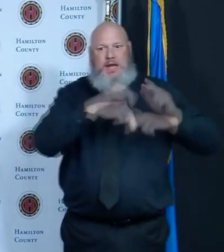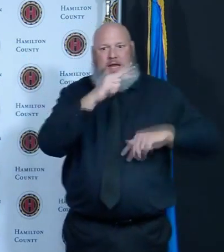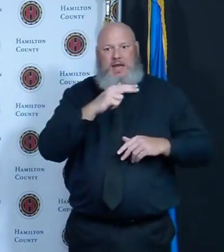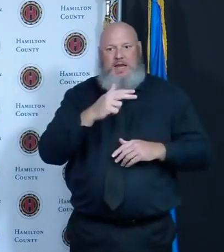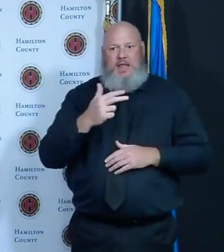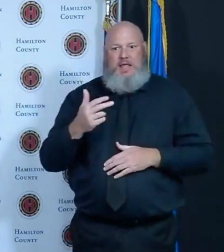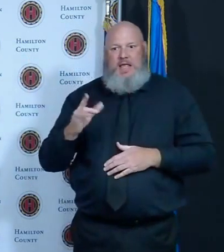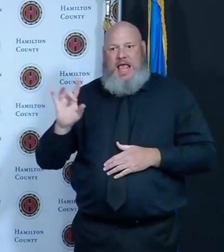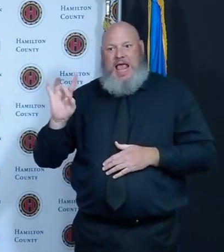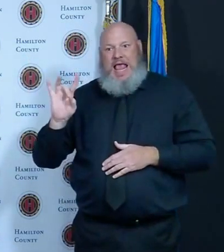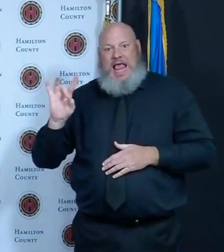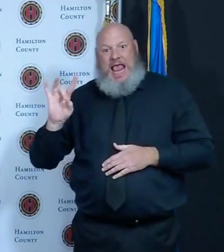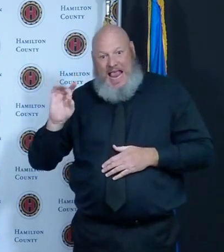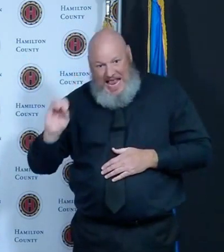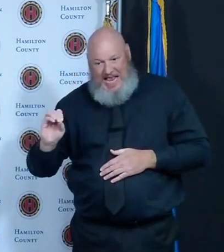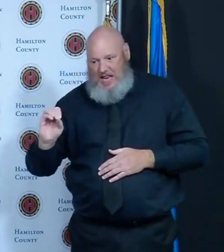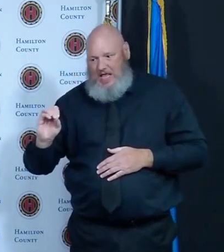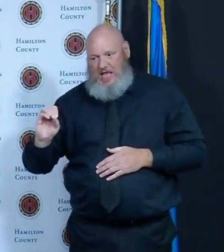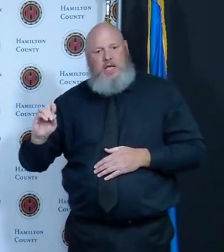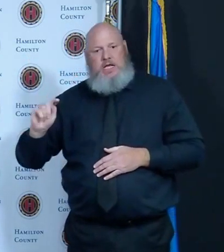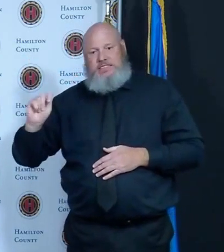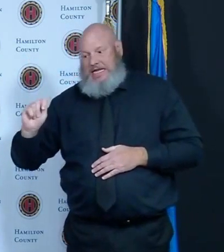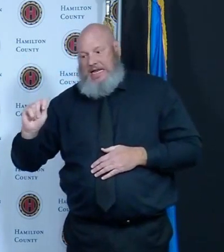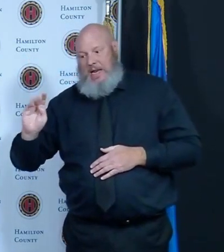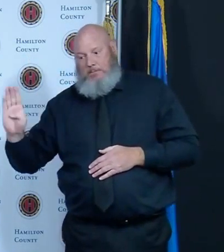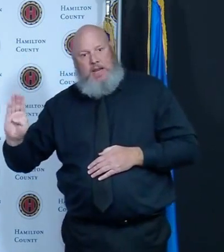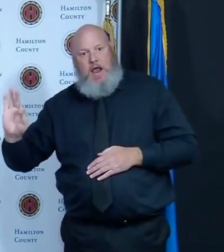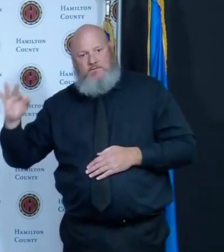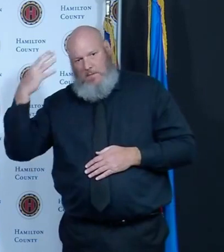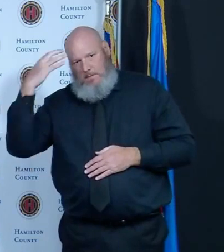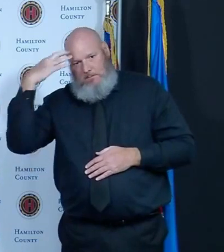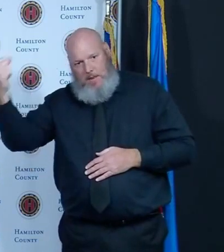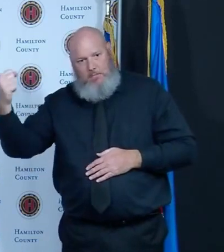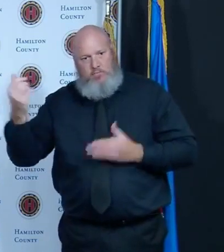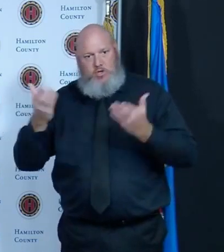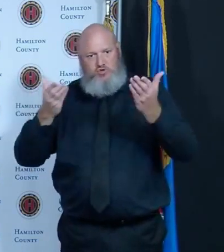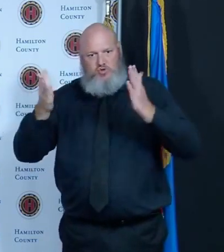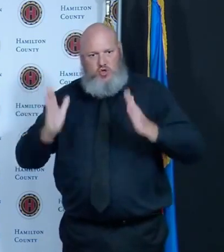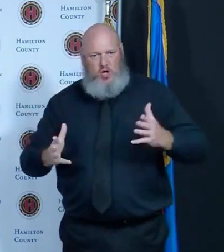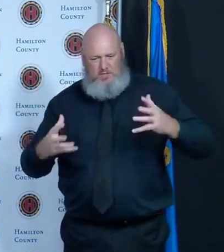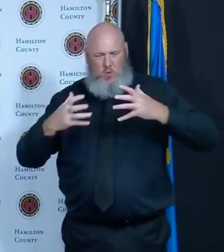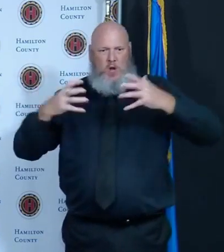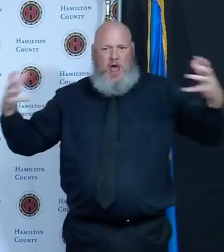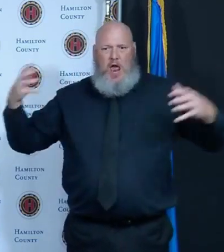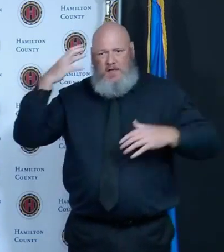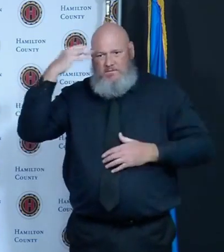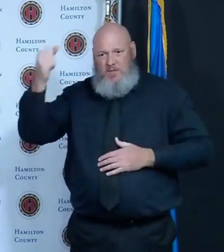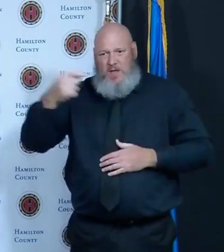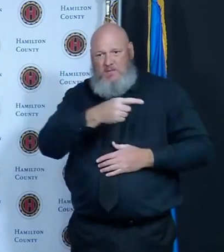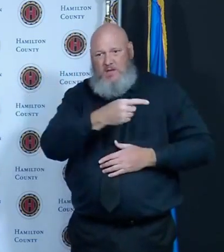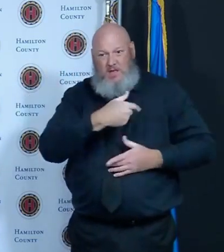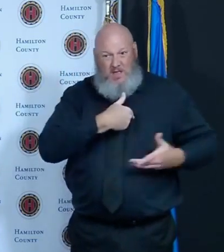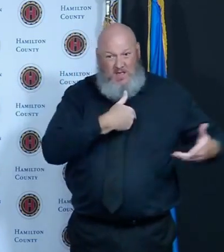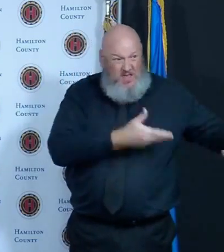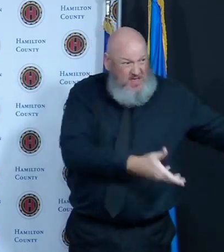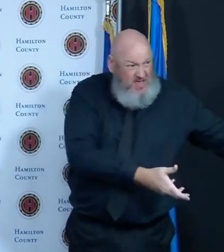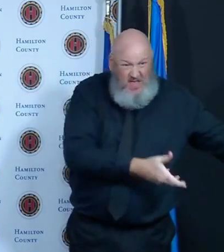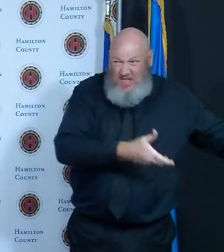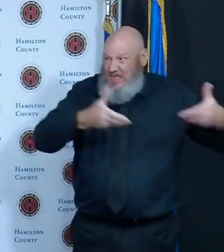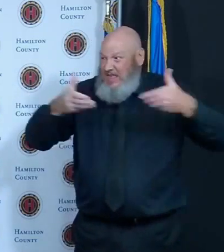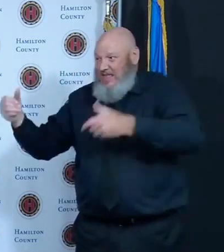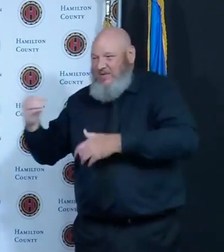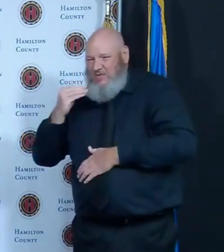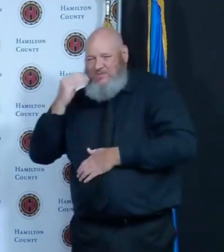all of our employees. So our employees have checked in from time to time to make sure that they have the proper files and continue to push forward to